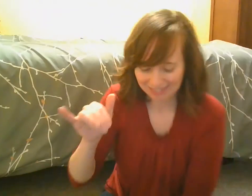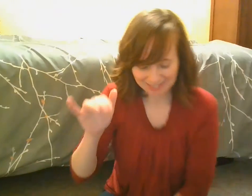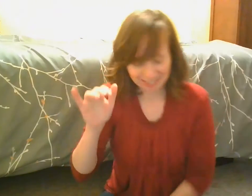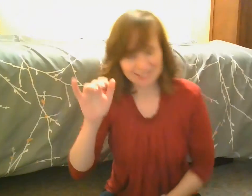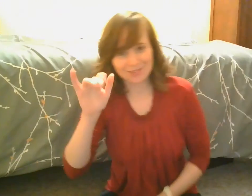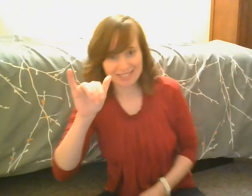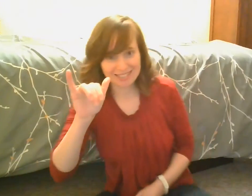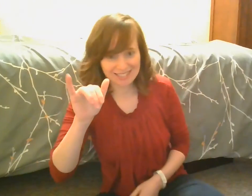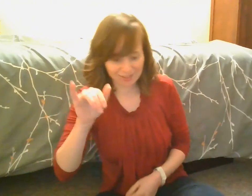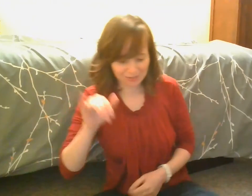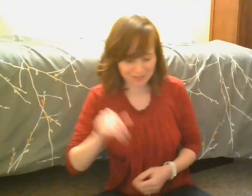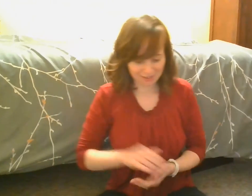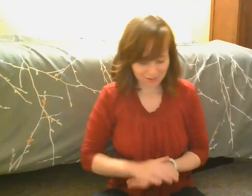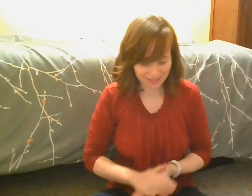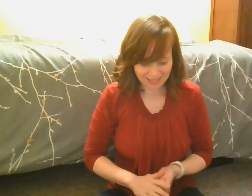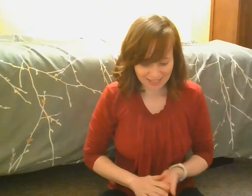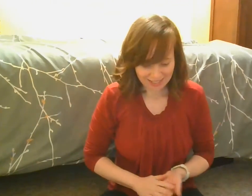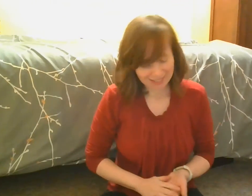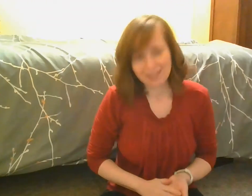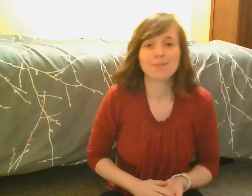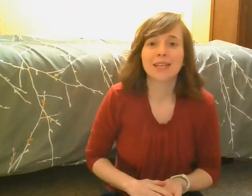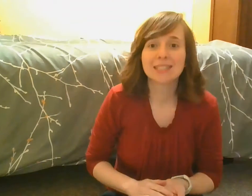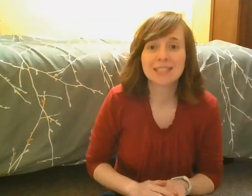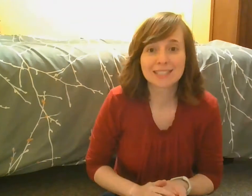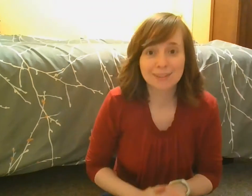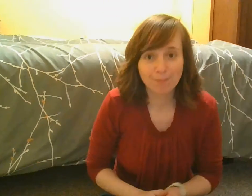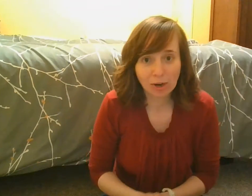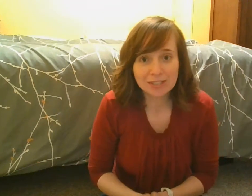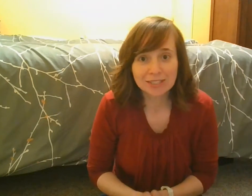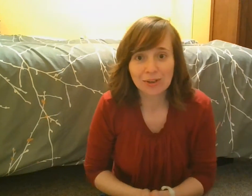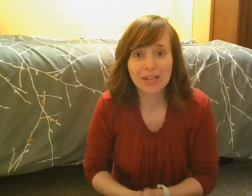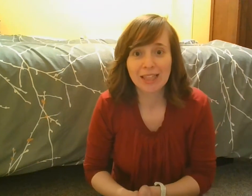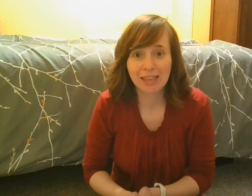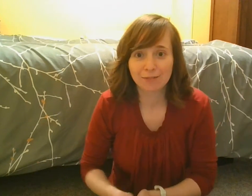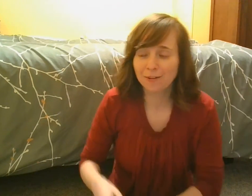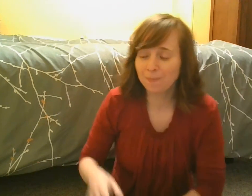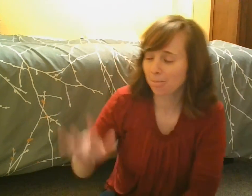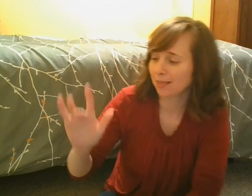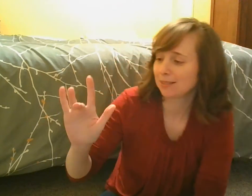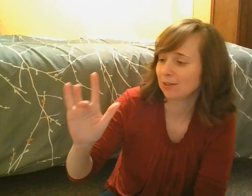So that's the sign for that one. Next is smart or clever. So